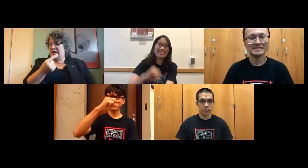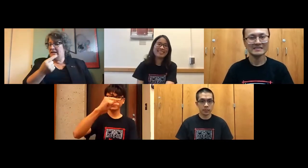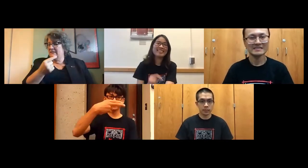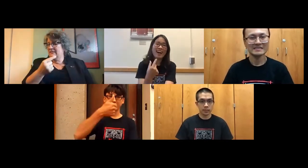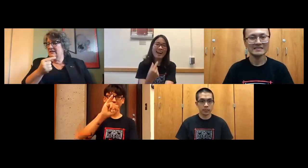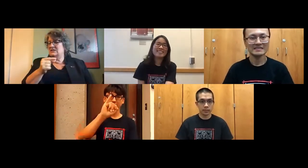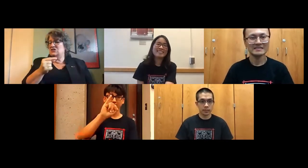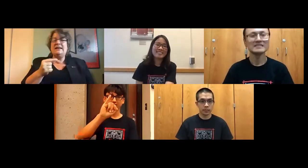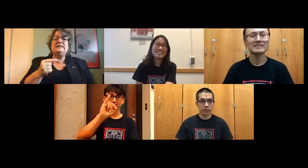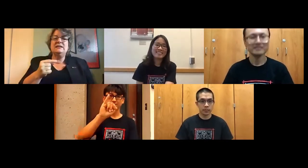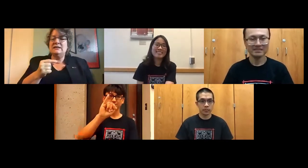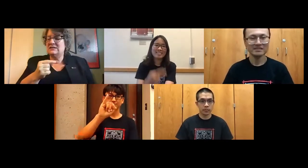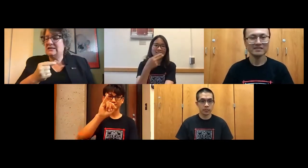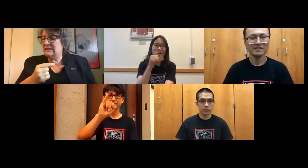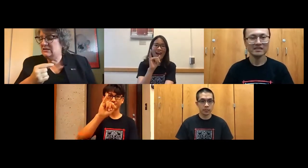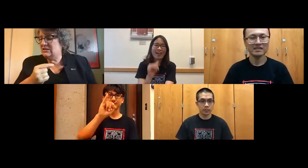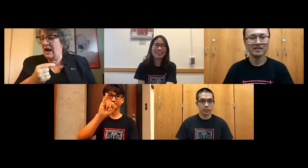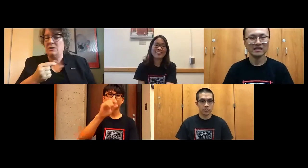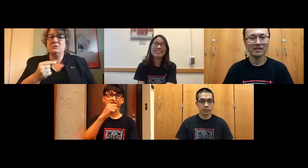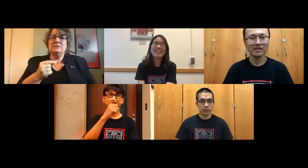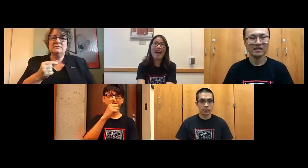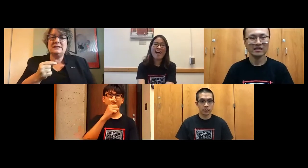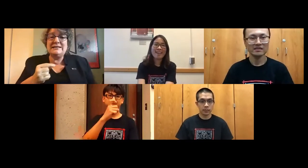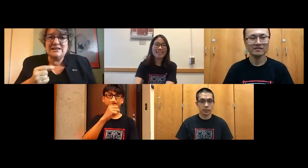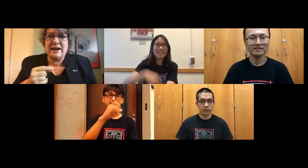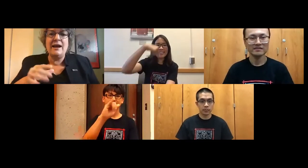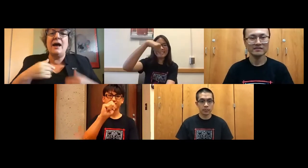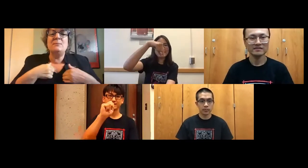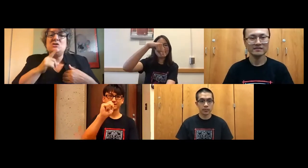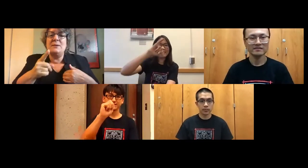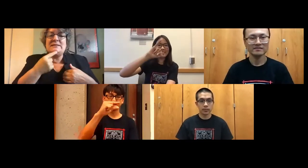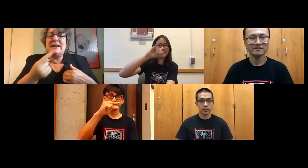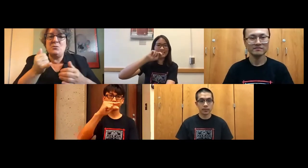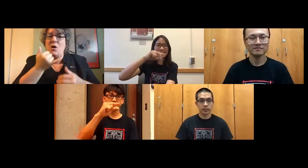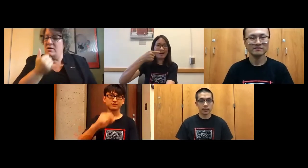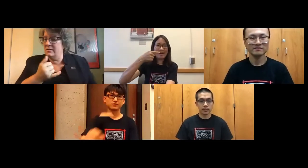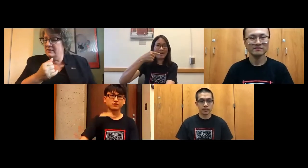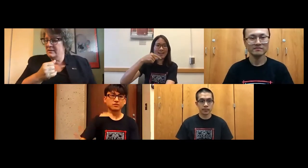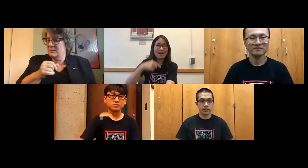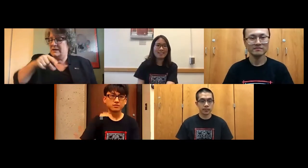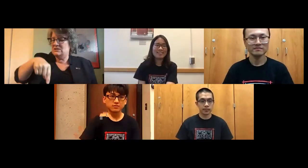Qing, it's Qinjiao. Qinji. I'm sure I'm saying it wrong, but it's